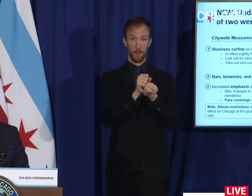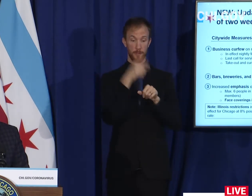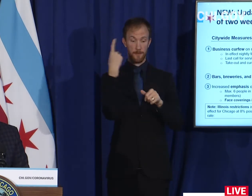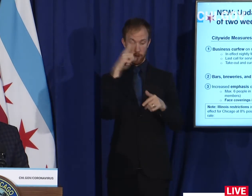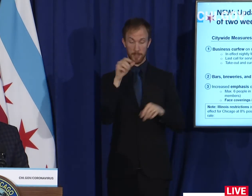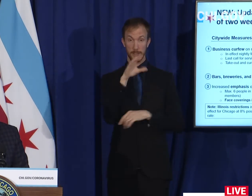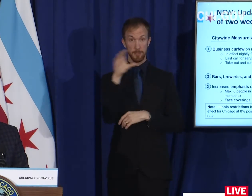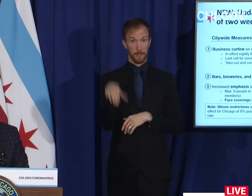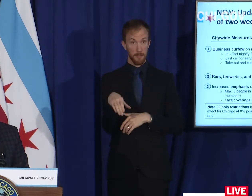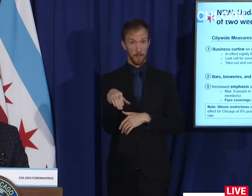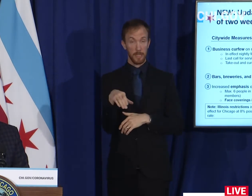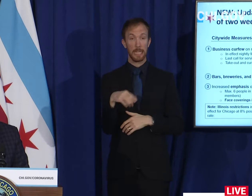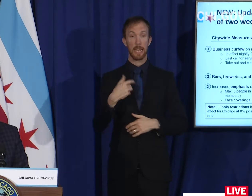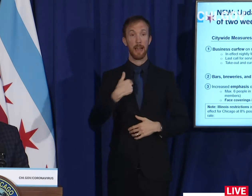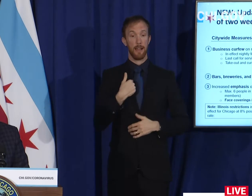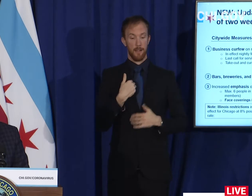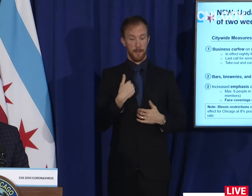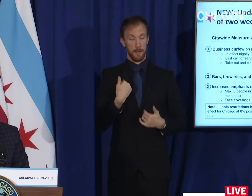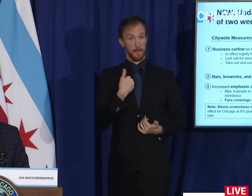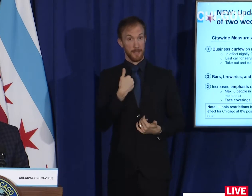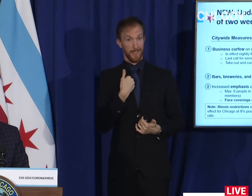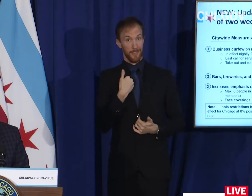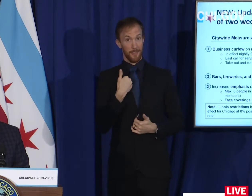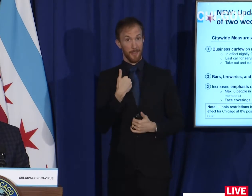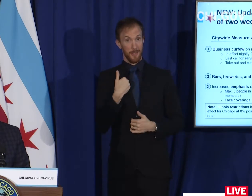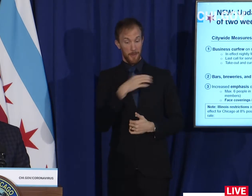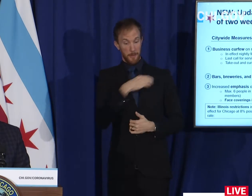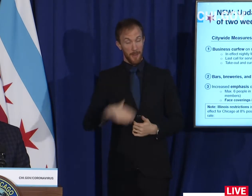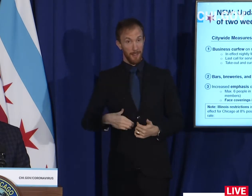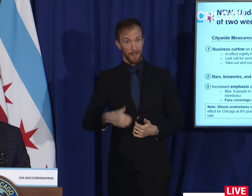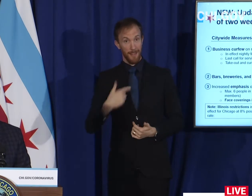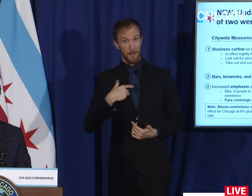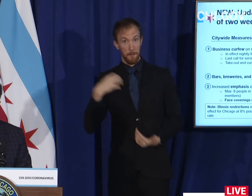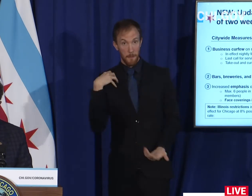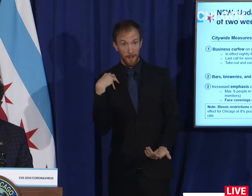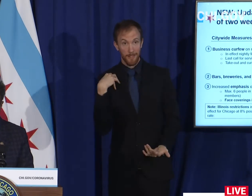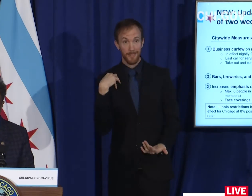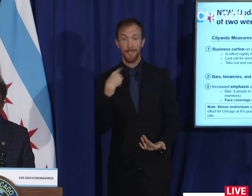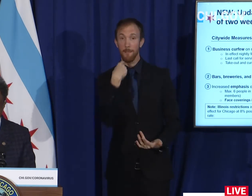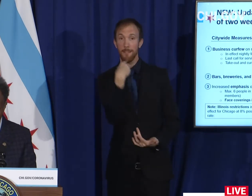mayor, as your boss, you must wear a mask, period.